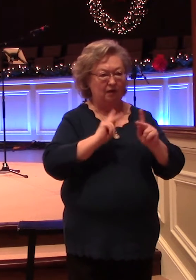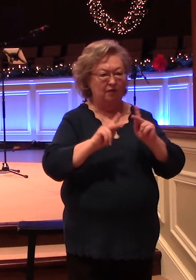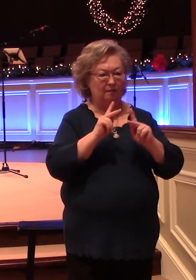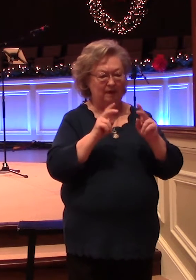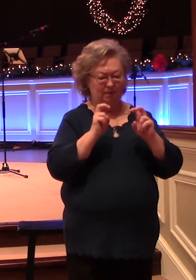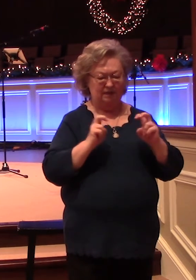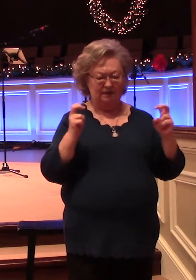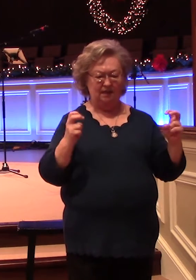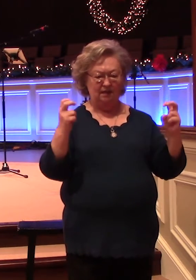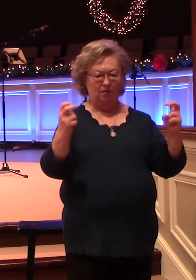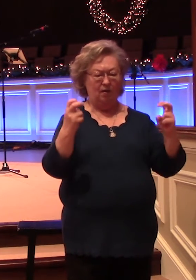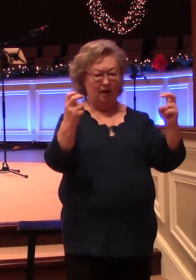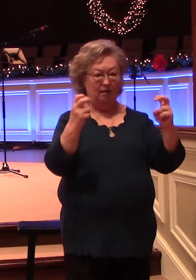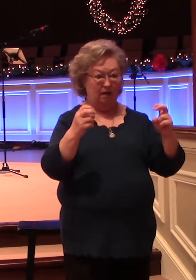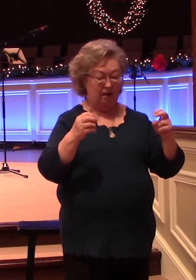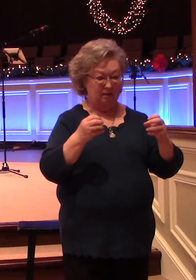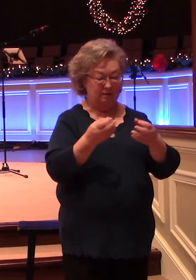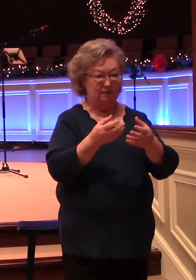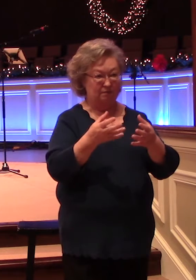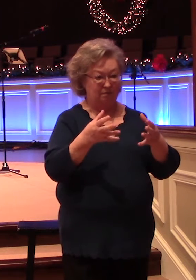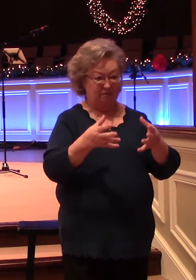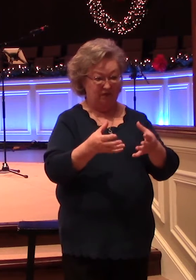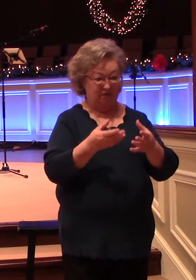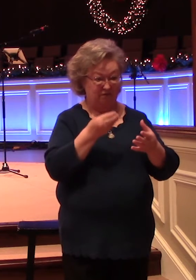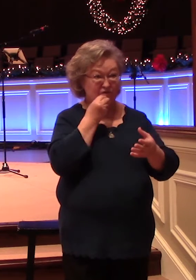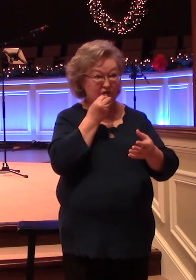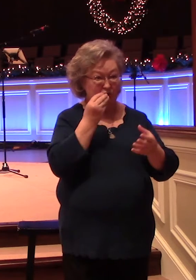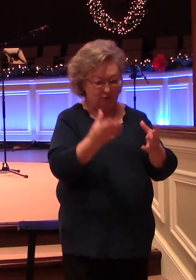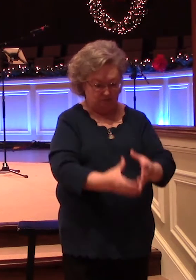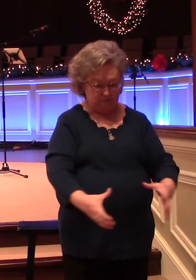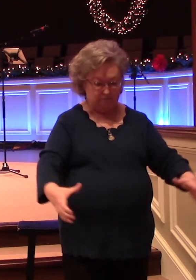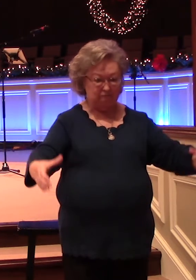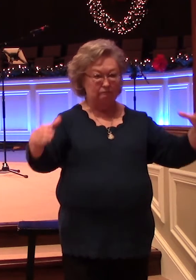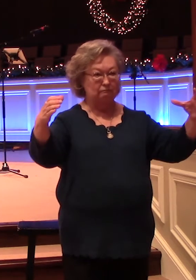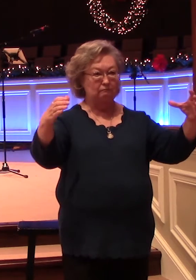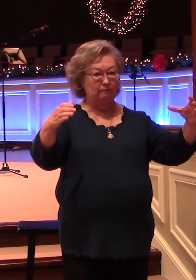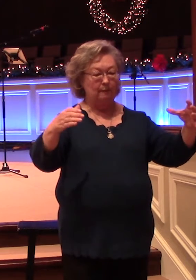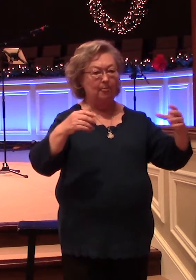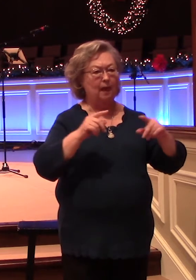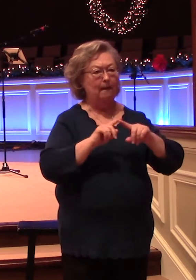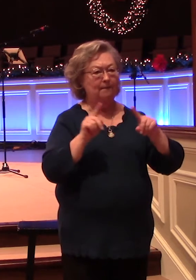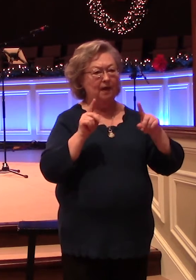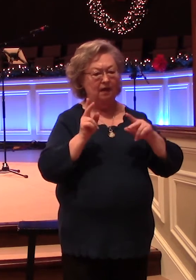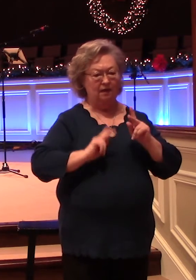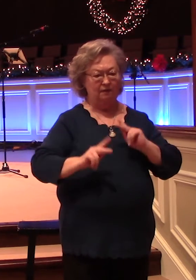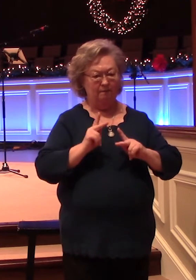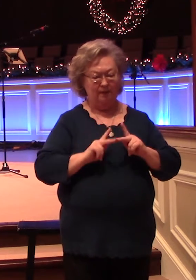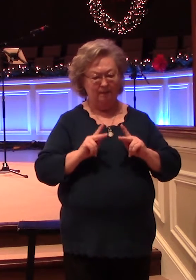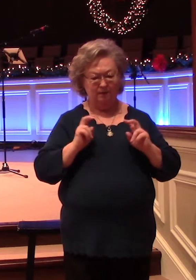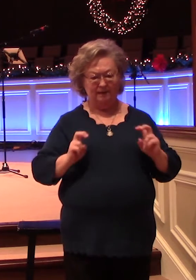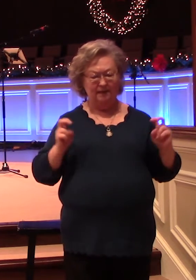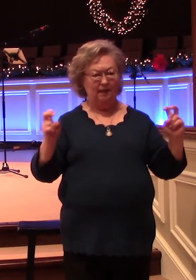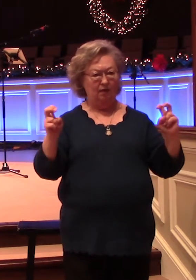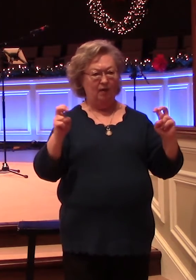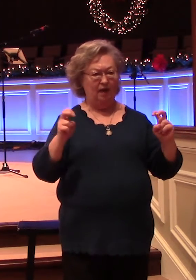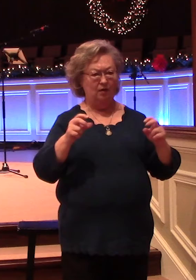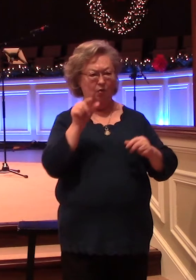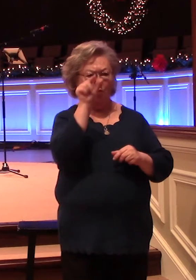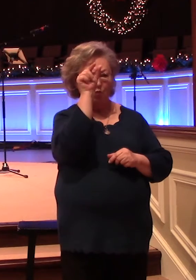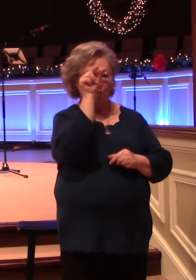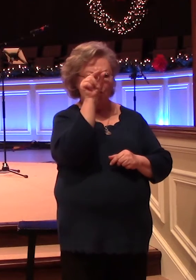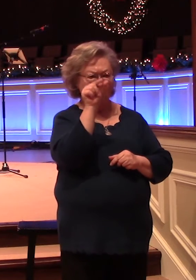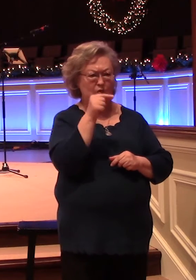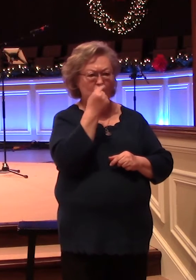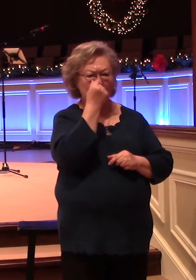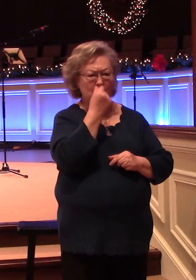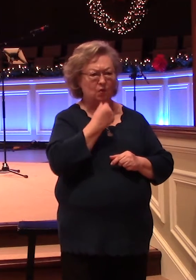really long spoon. The spoon was too long, and they would dip into the food, but they couldn't angle it around to get in their mouths, and so they had